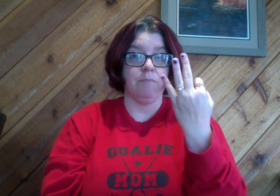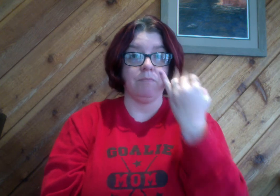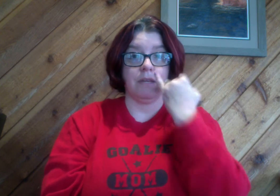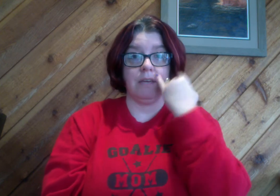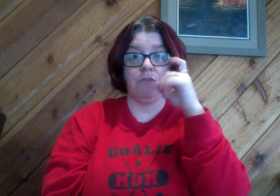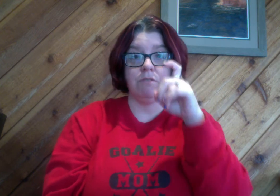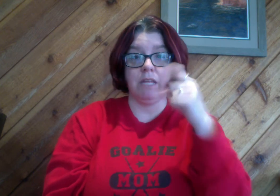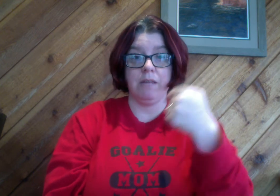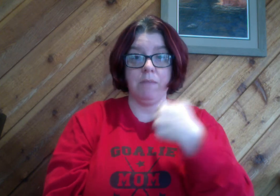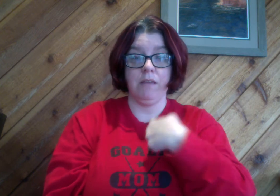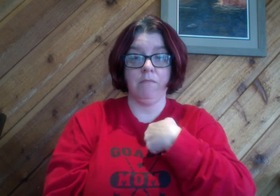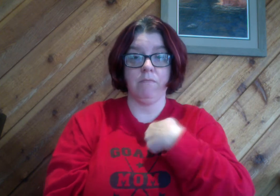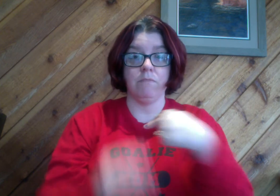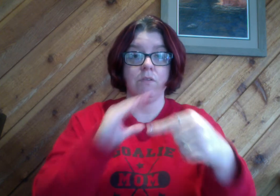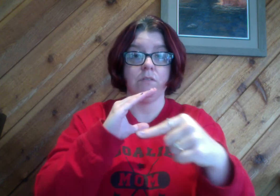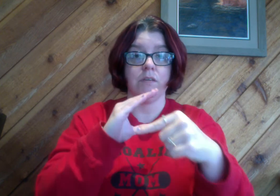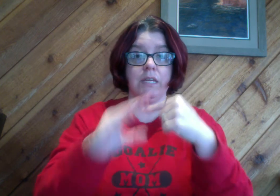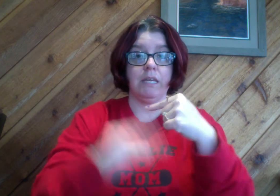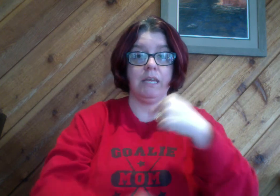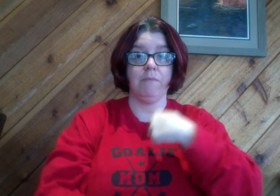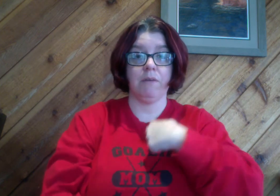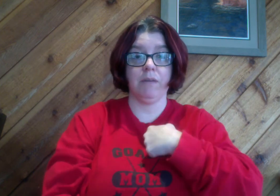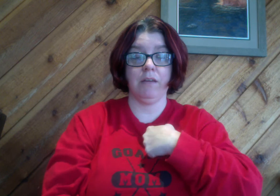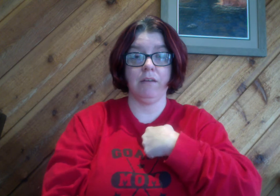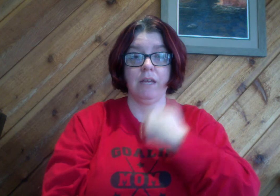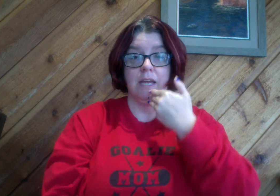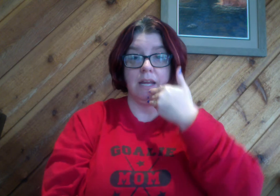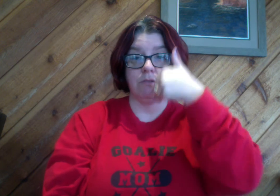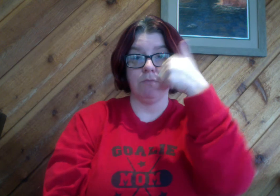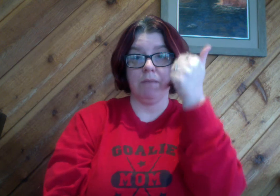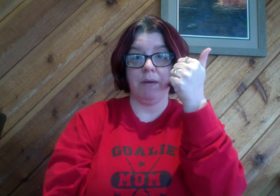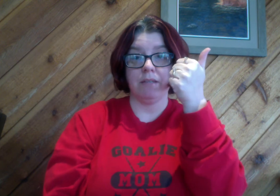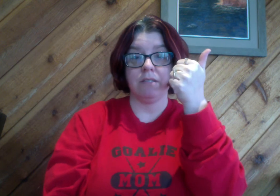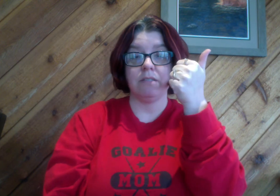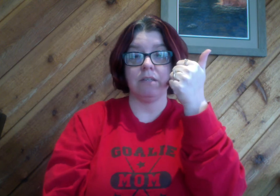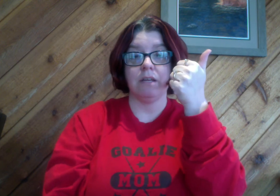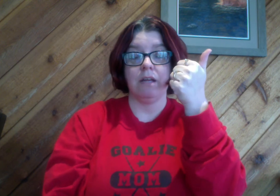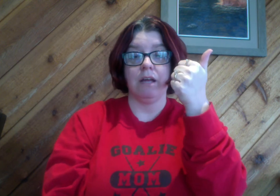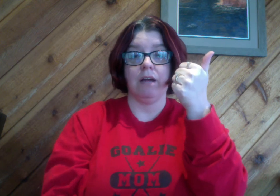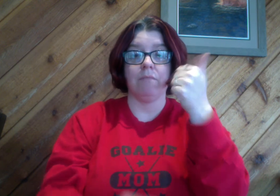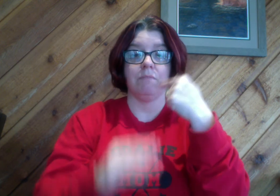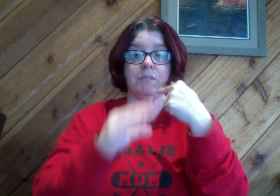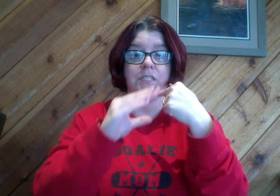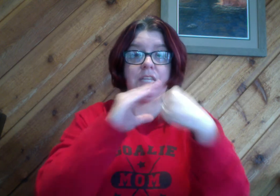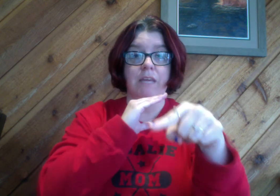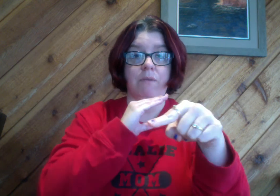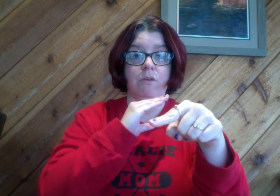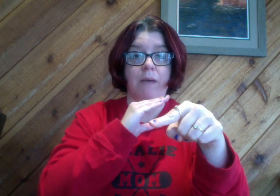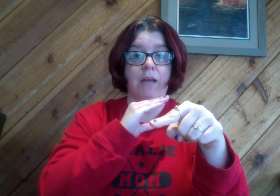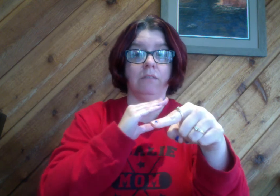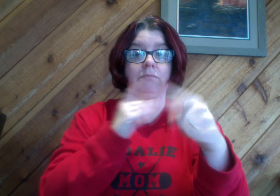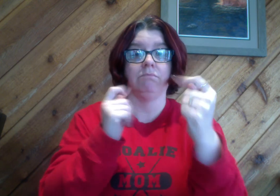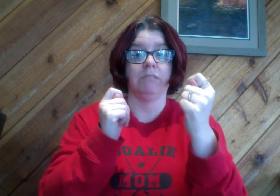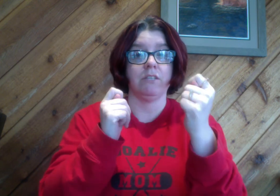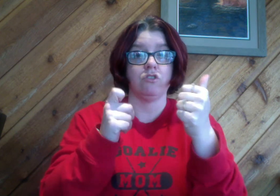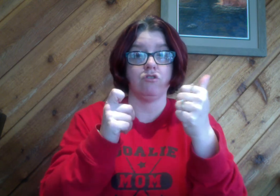If you need me email me and I will do my best to email you back as soon